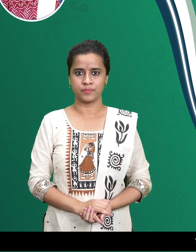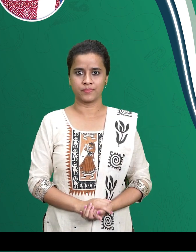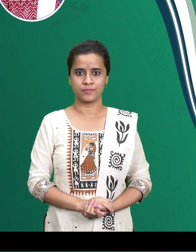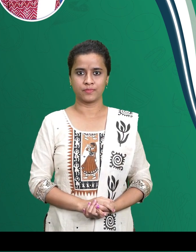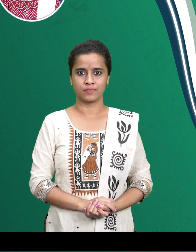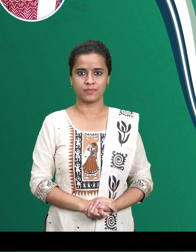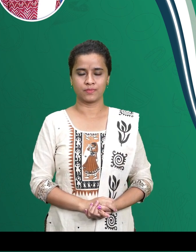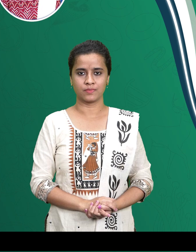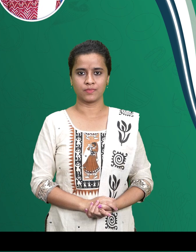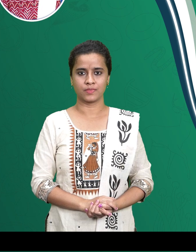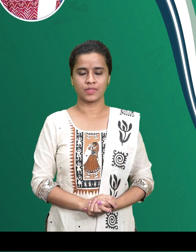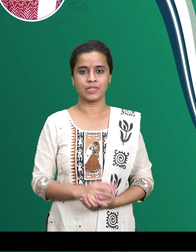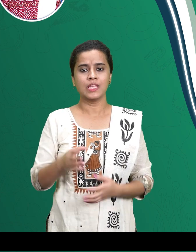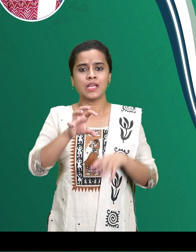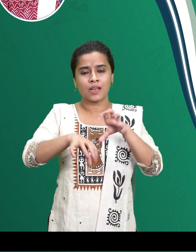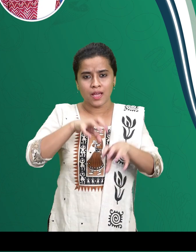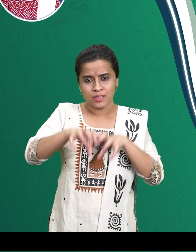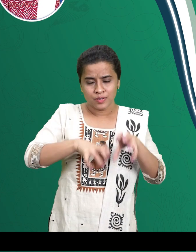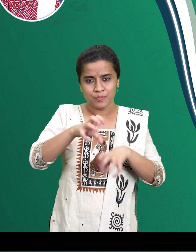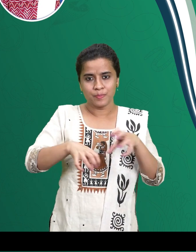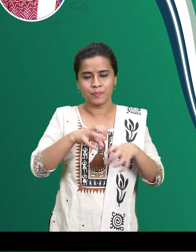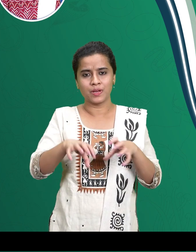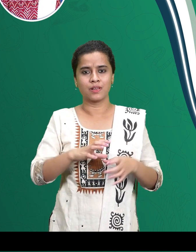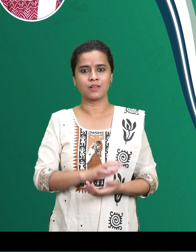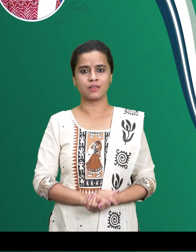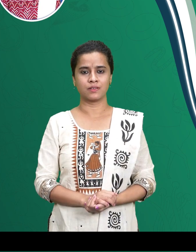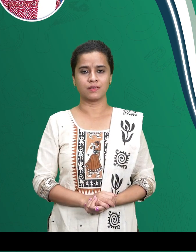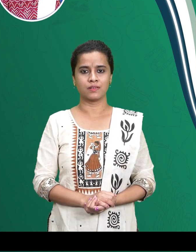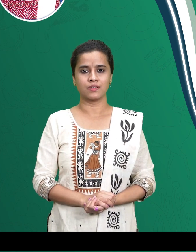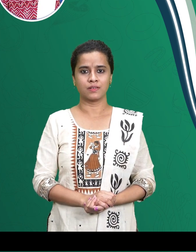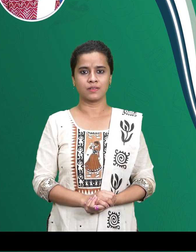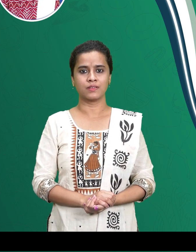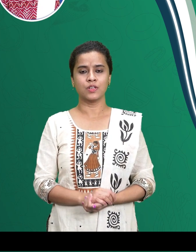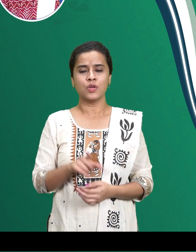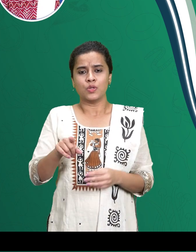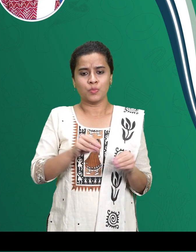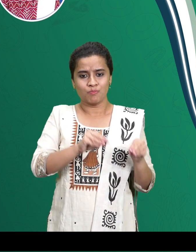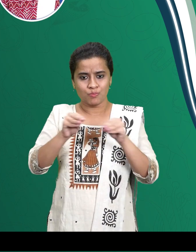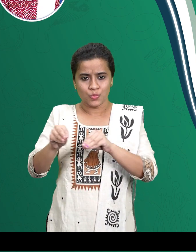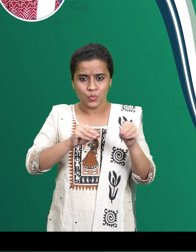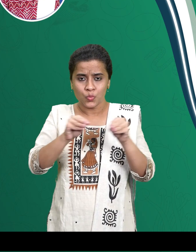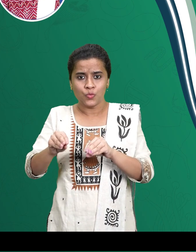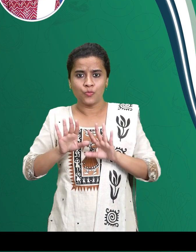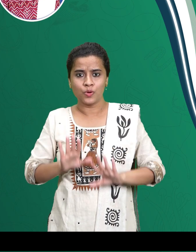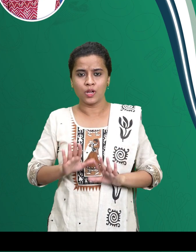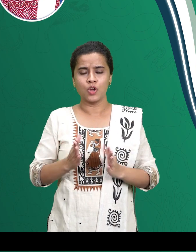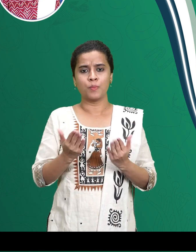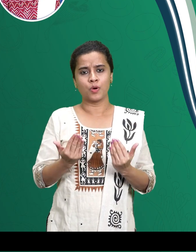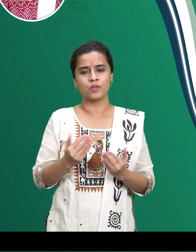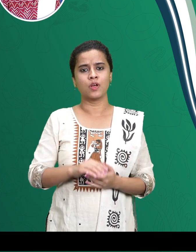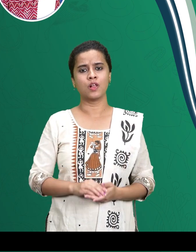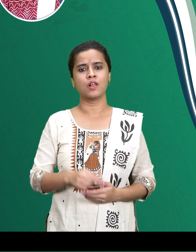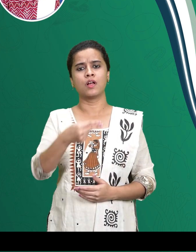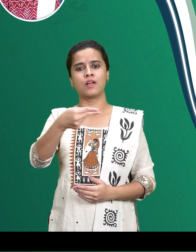These animals are thus the intermediaries and are